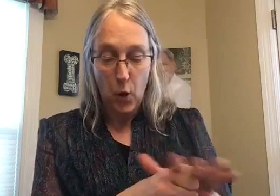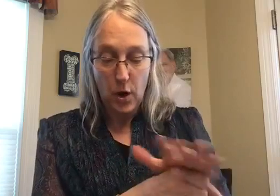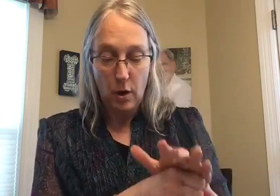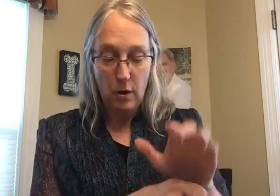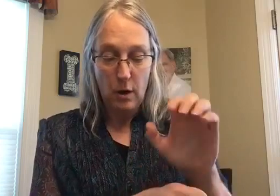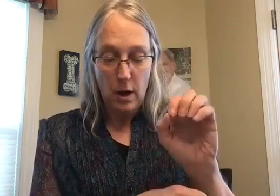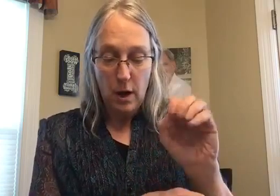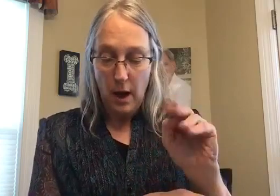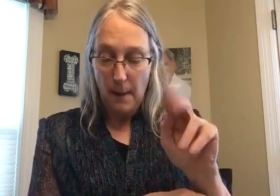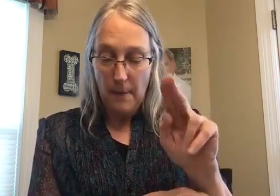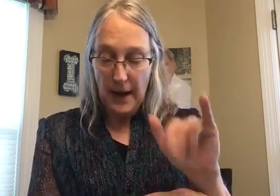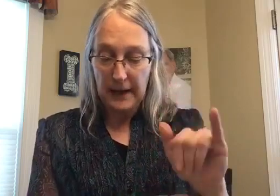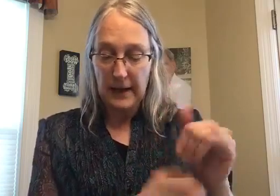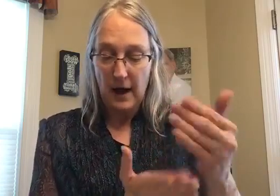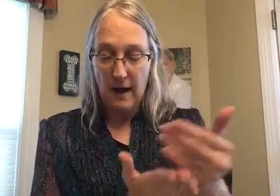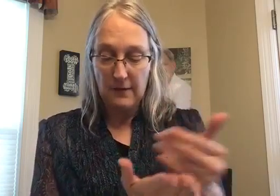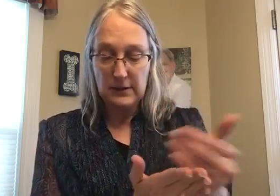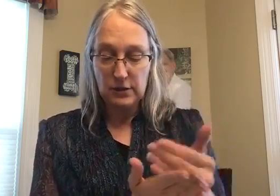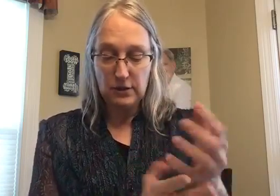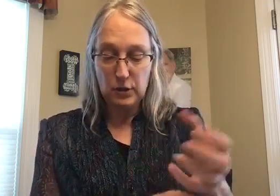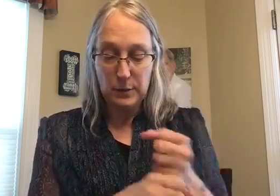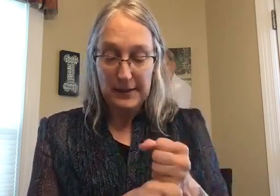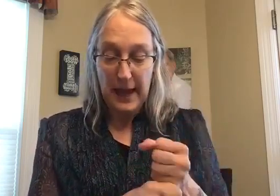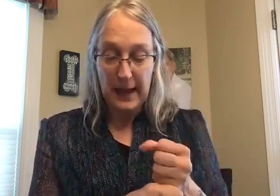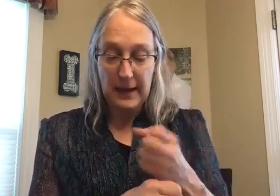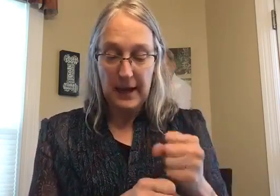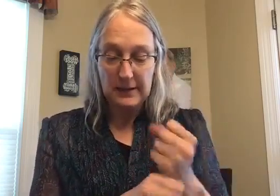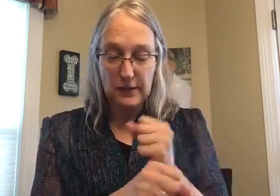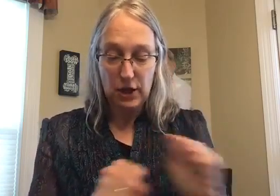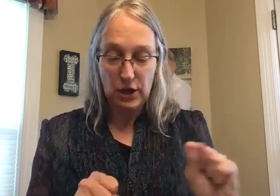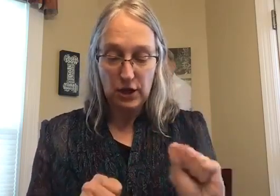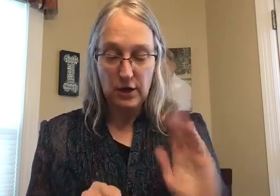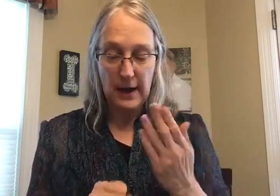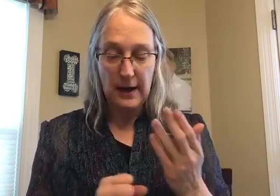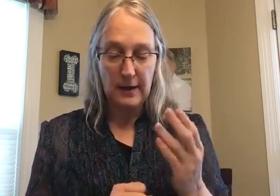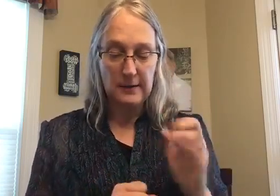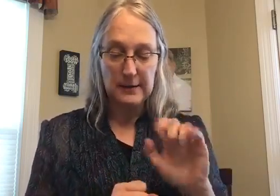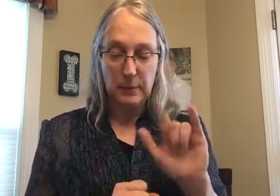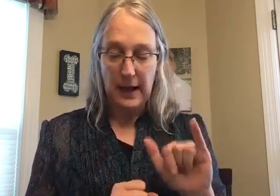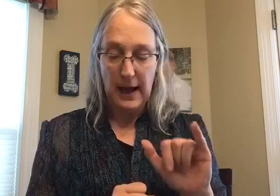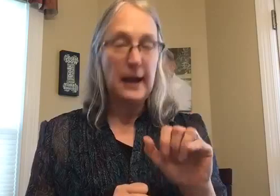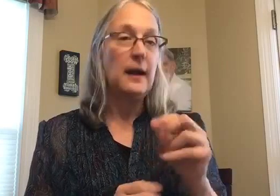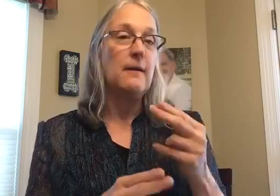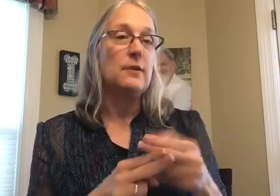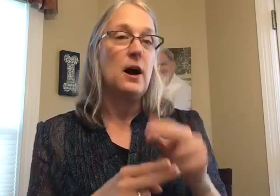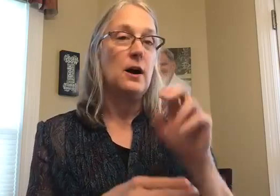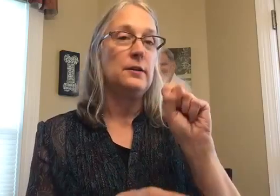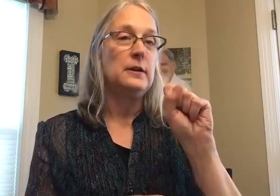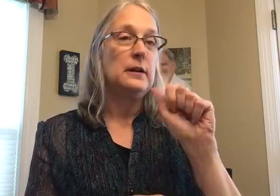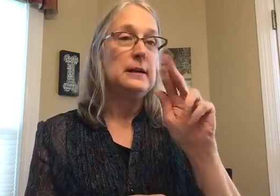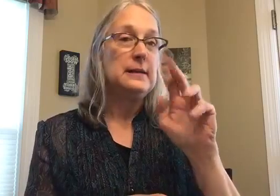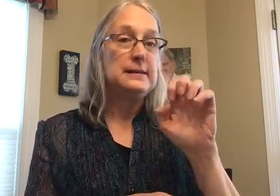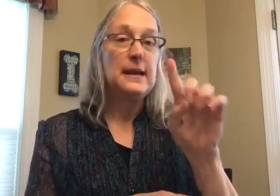local Omani harvesters to obtain and secure our supply of called